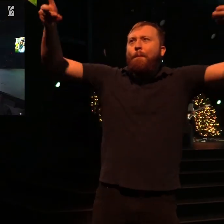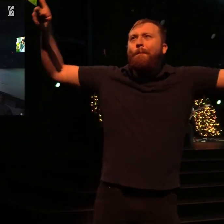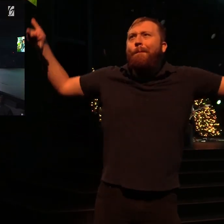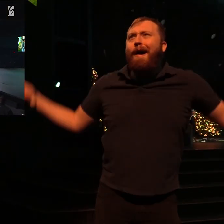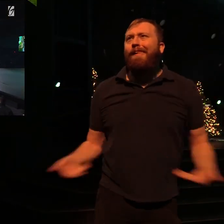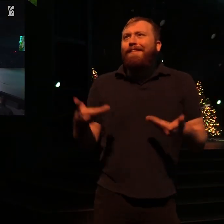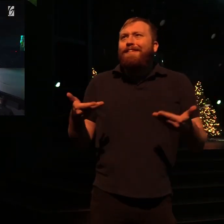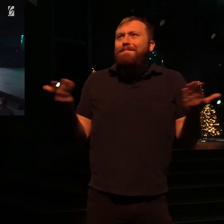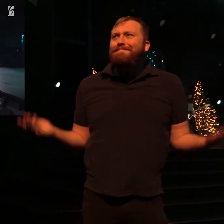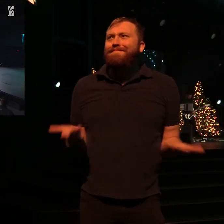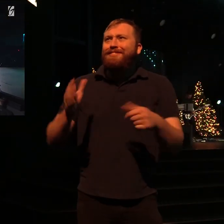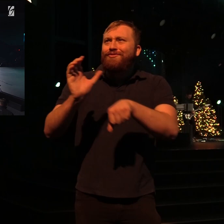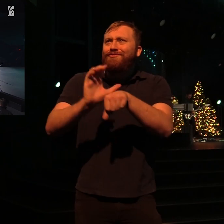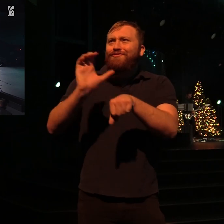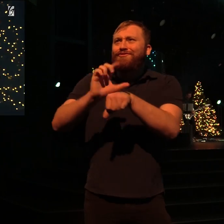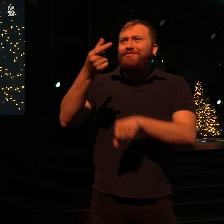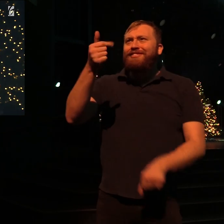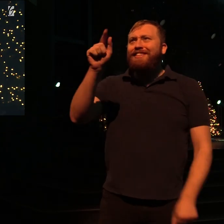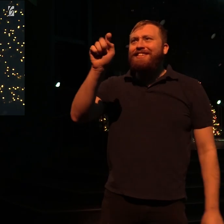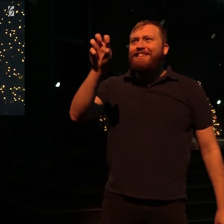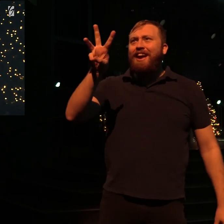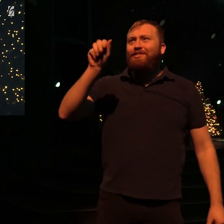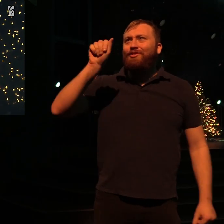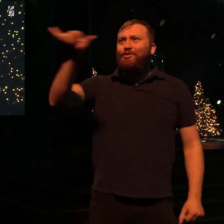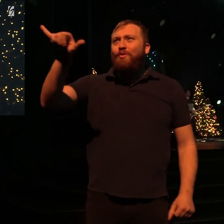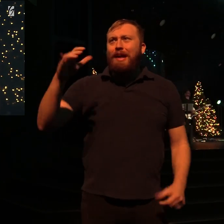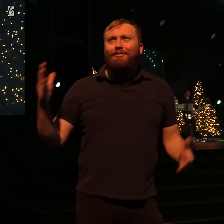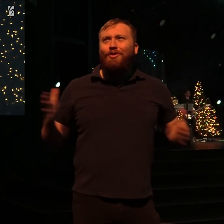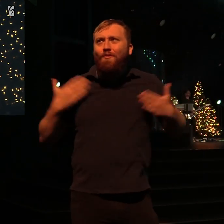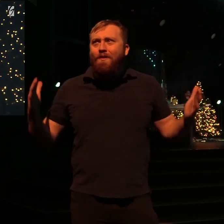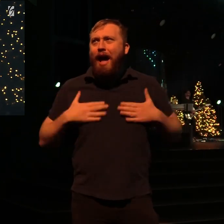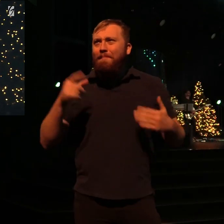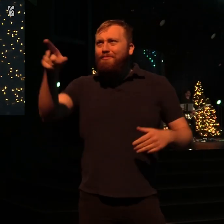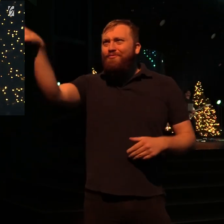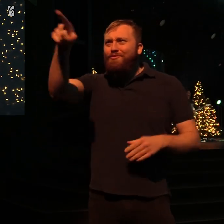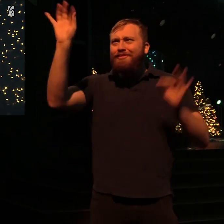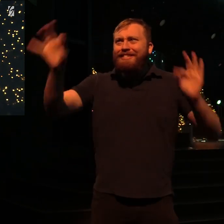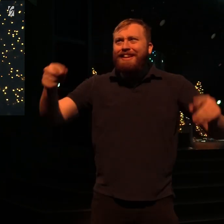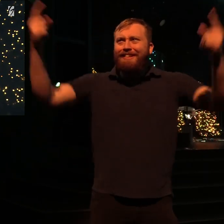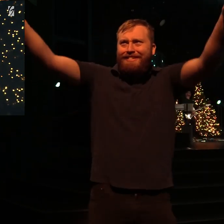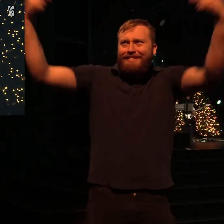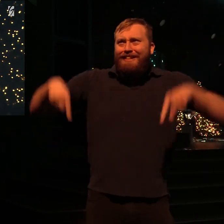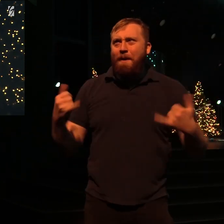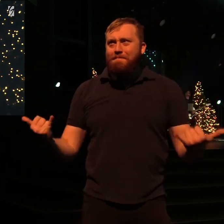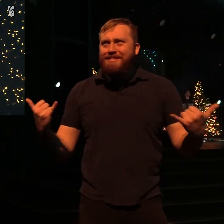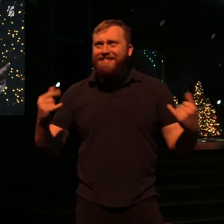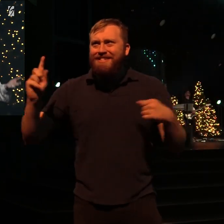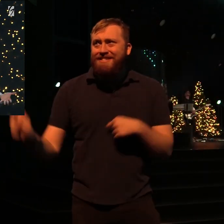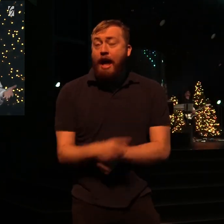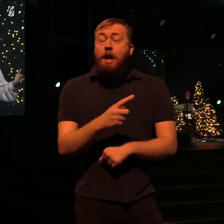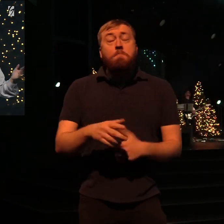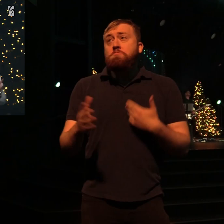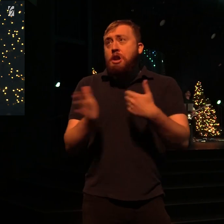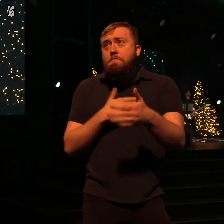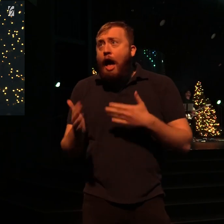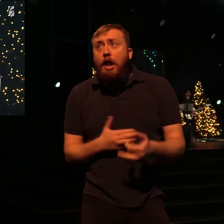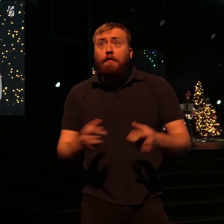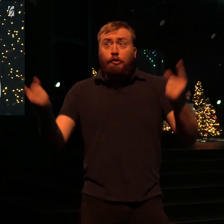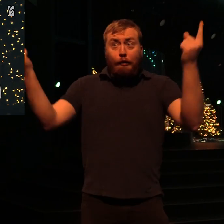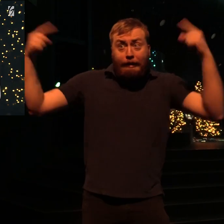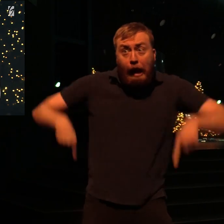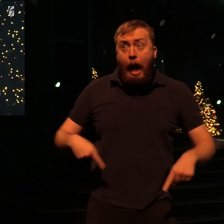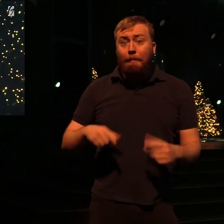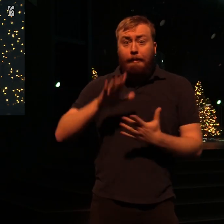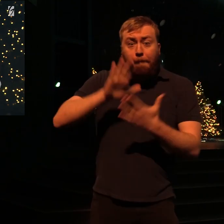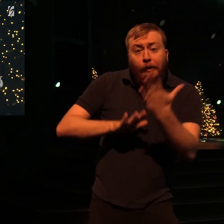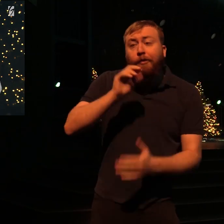Welcome to Gateway Church. We're so glad you've chosen to join us today, whether you're watching online or here in person. Stand